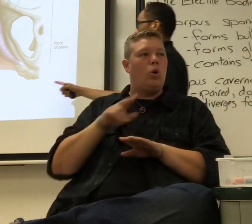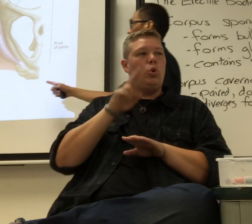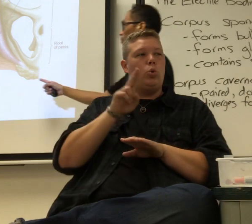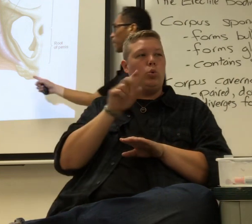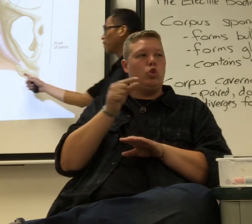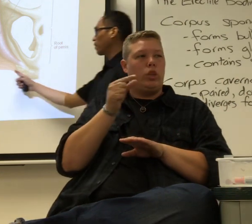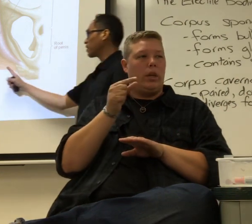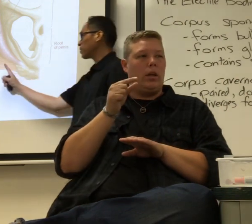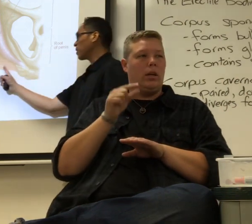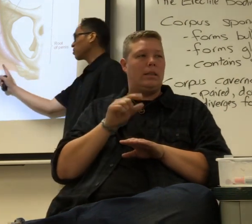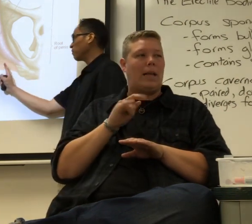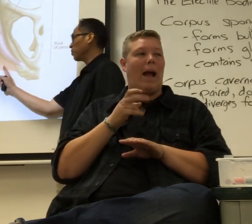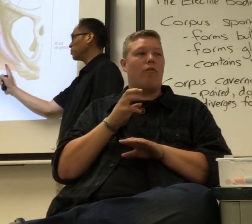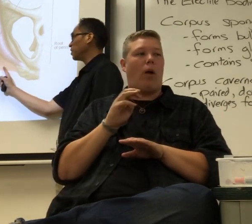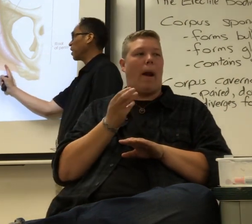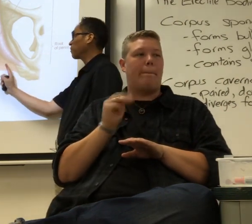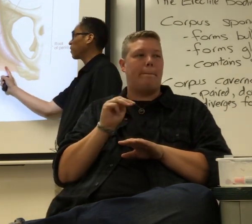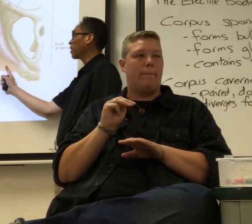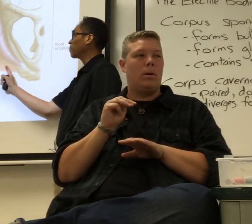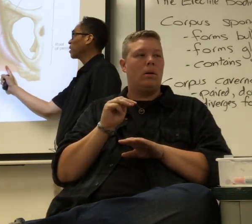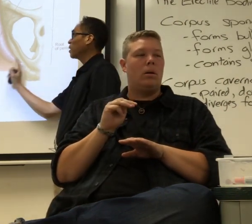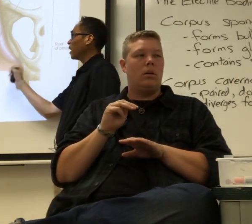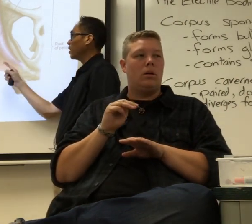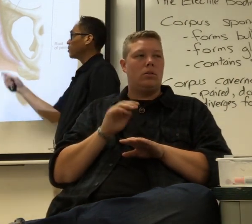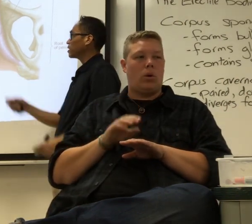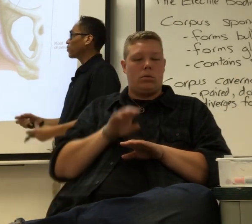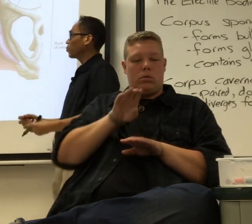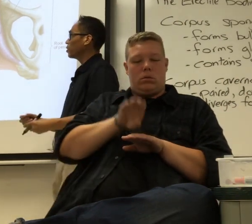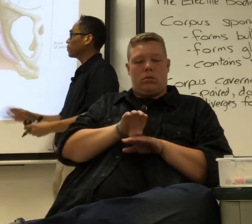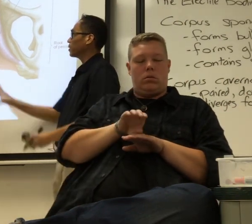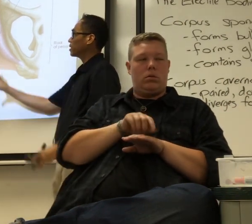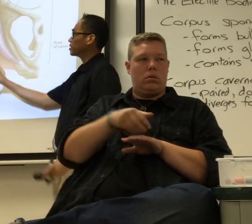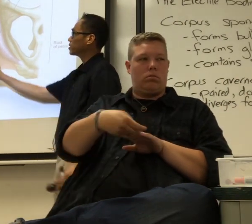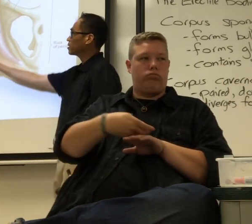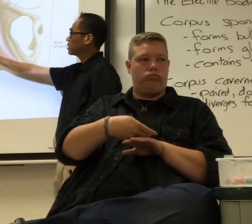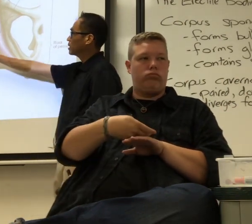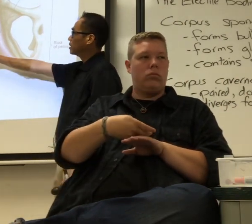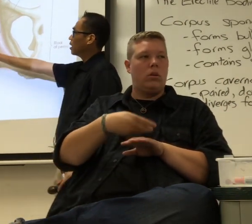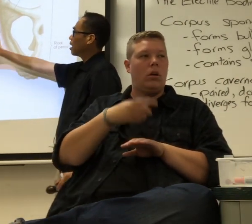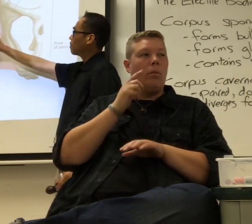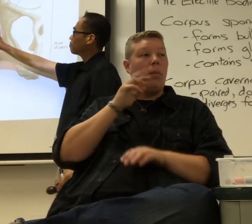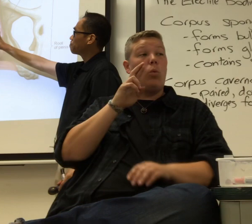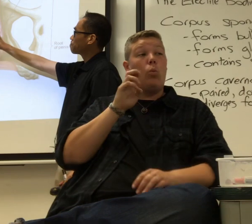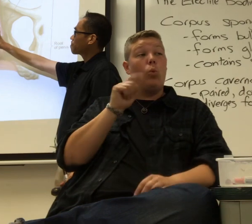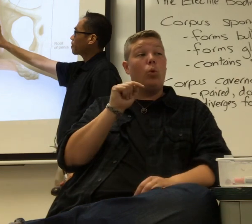transverse perineal right there. That's the muscle of the UG diaphragm. And notice at the root of the penis,